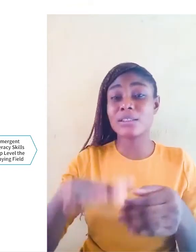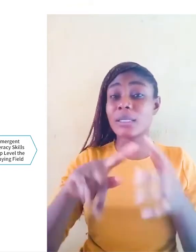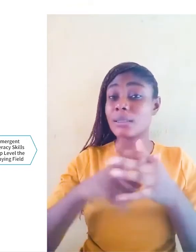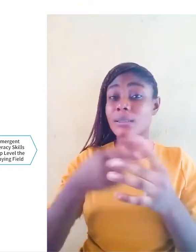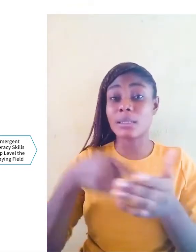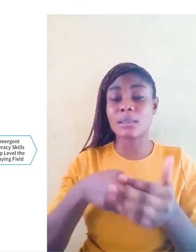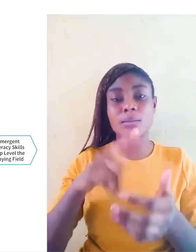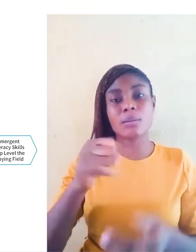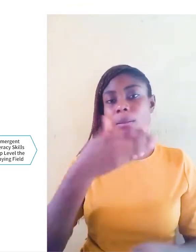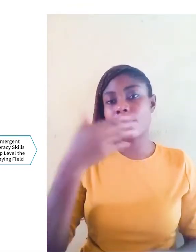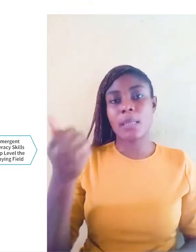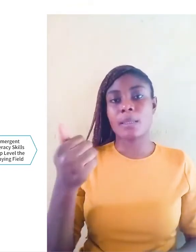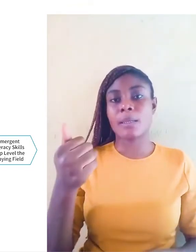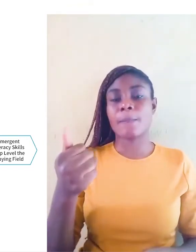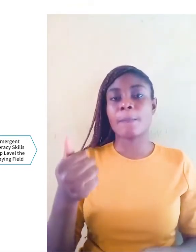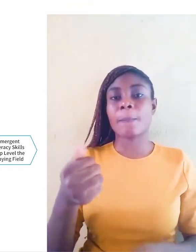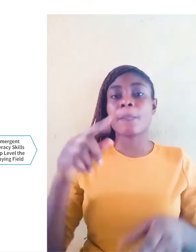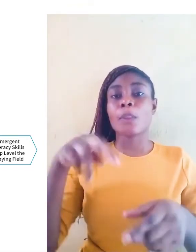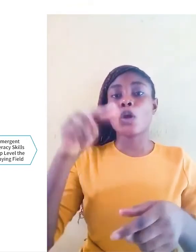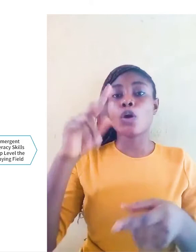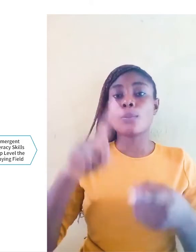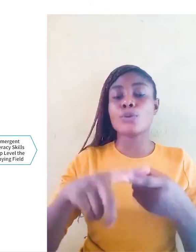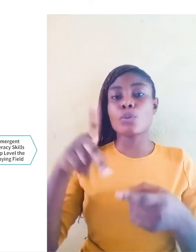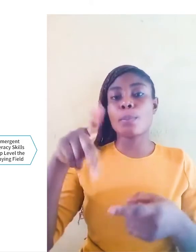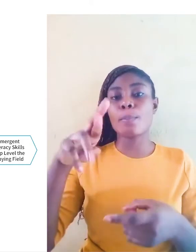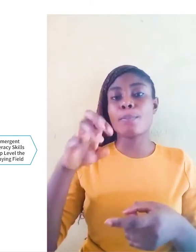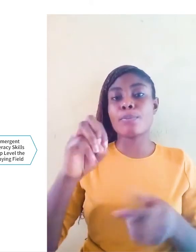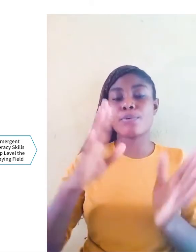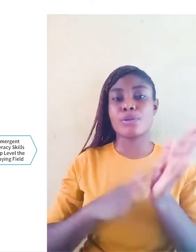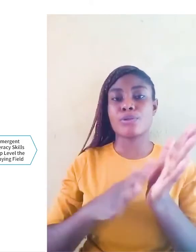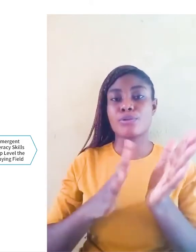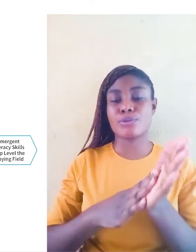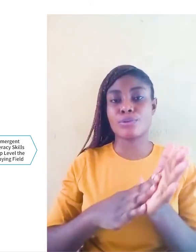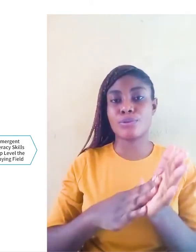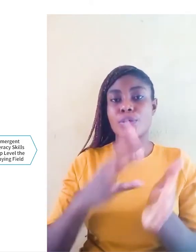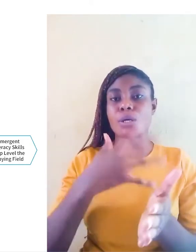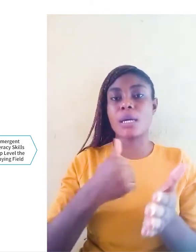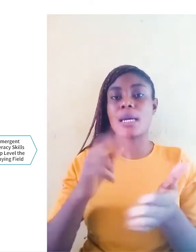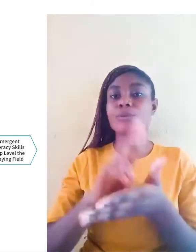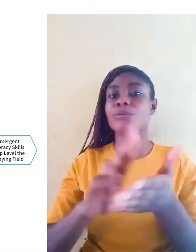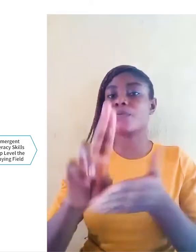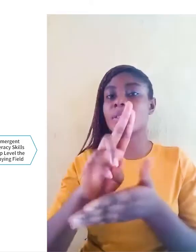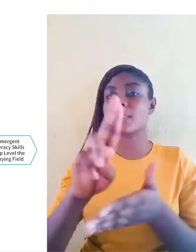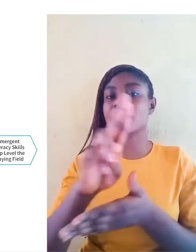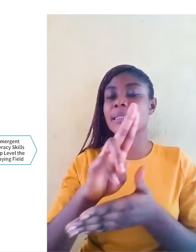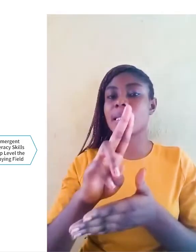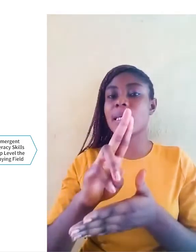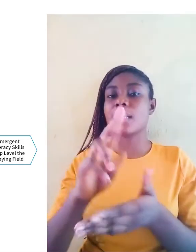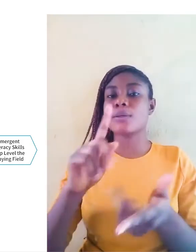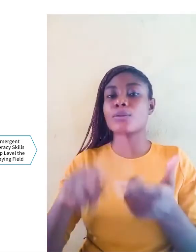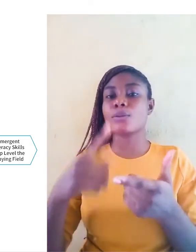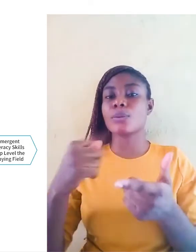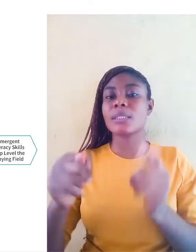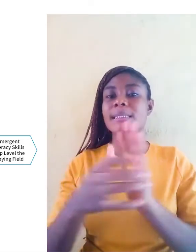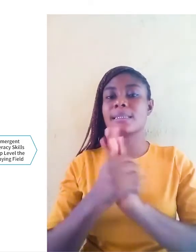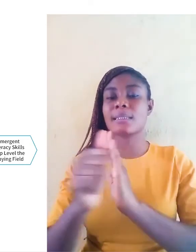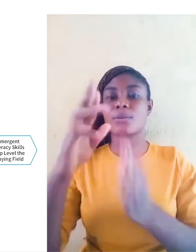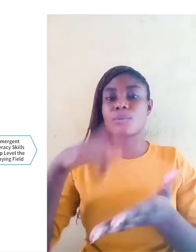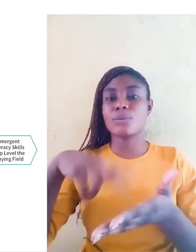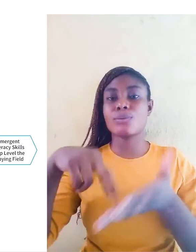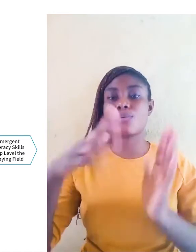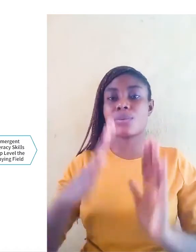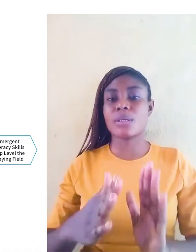better. Up to the preschool and eventually to the skilled